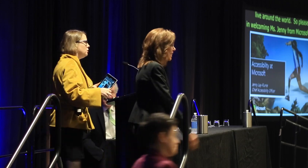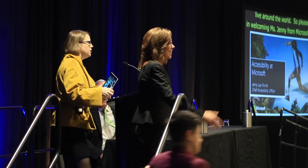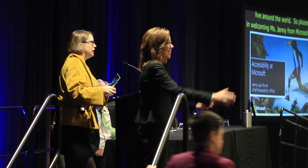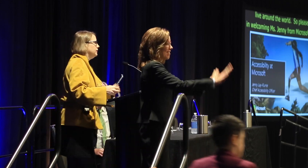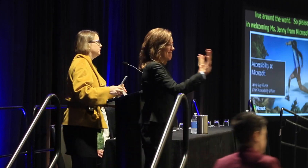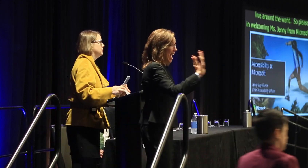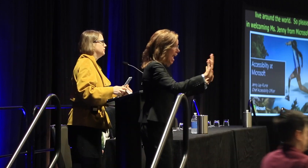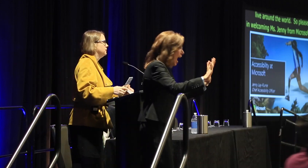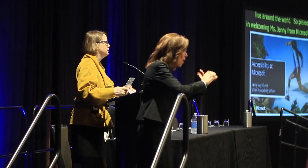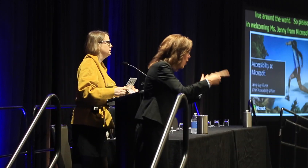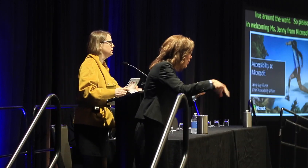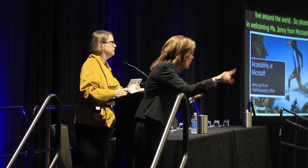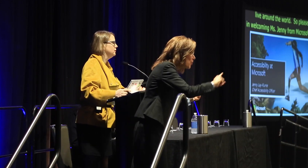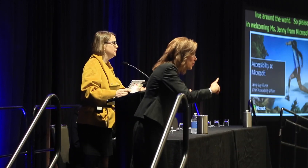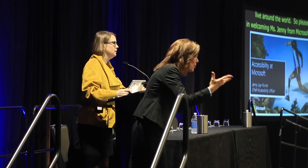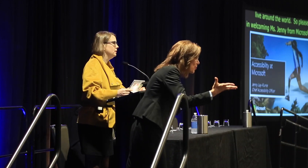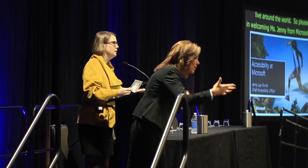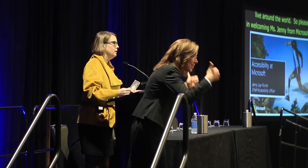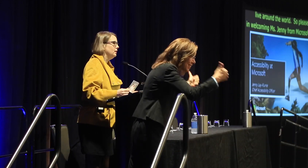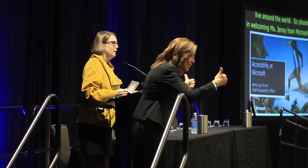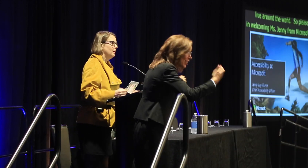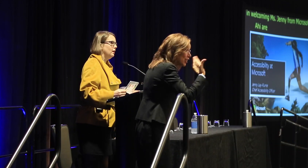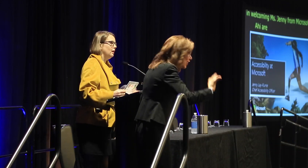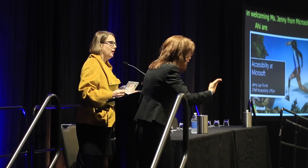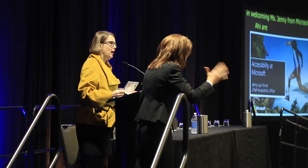Fantastic. How are you all doing? Great.